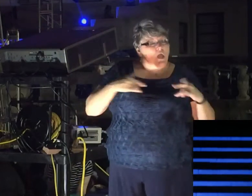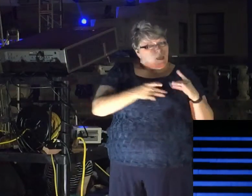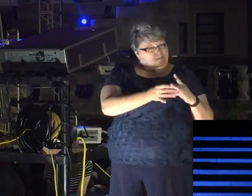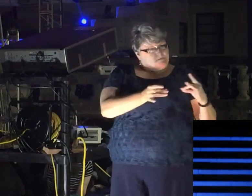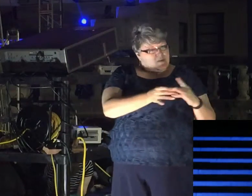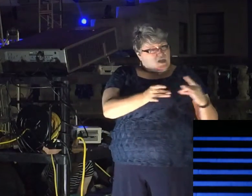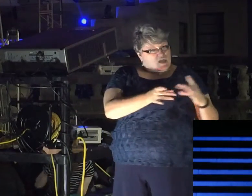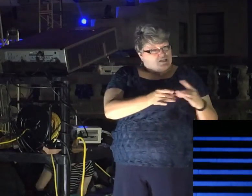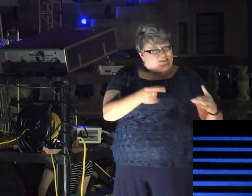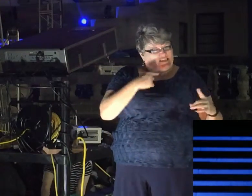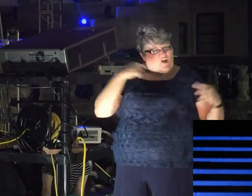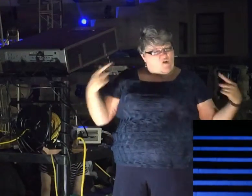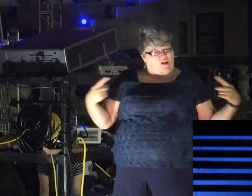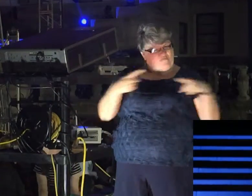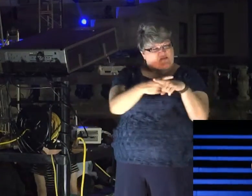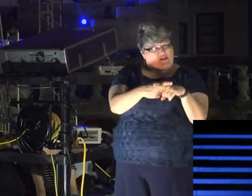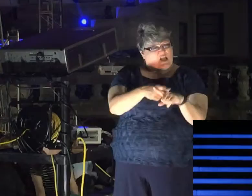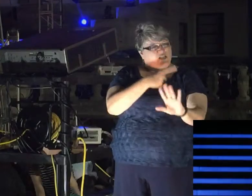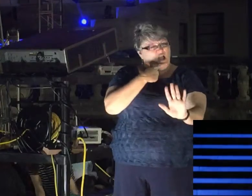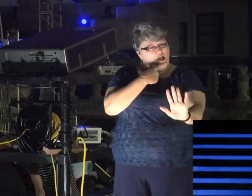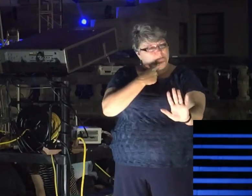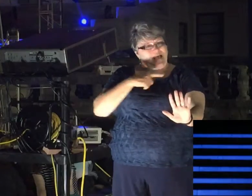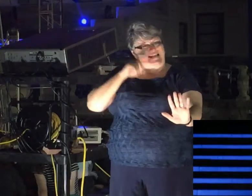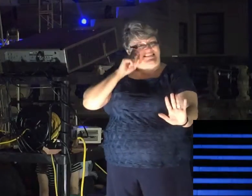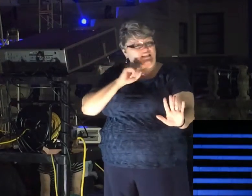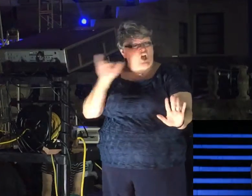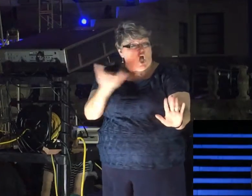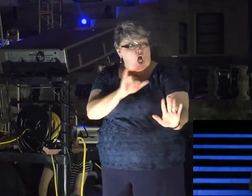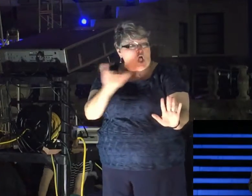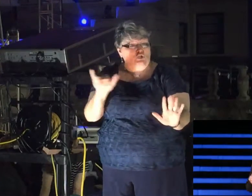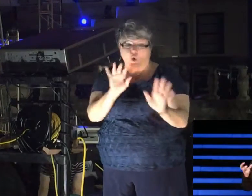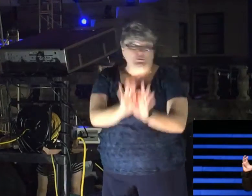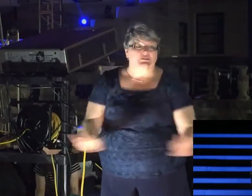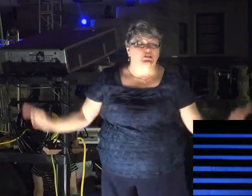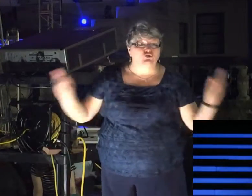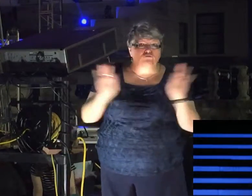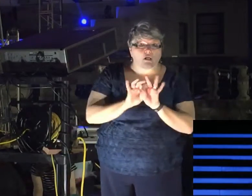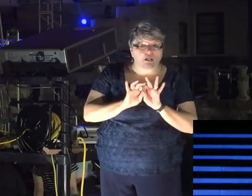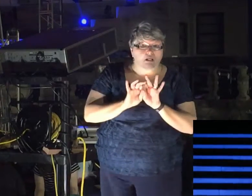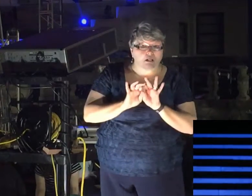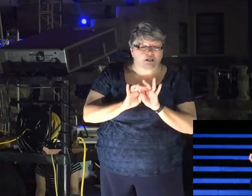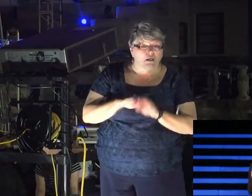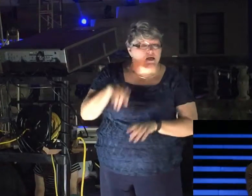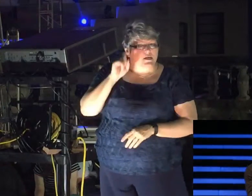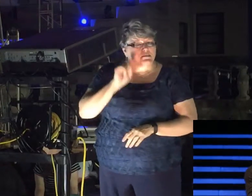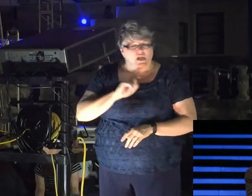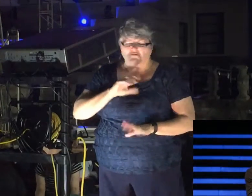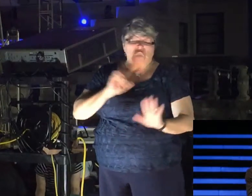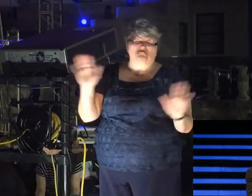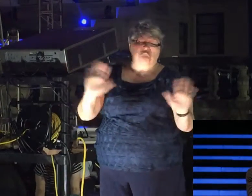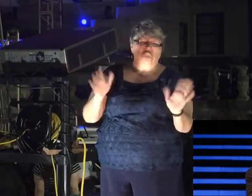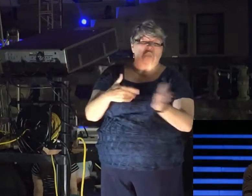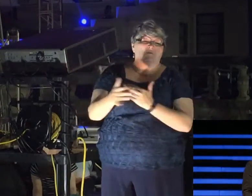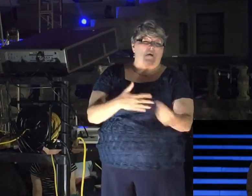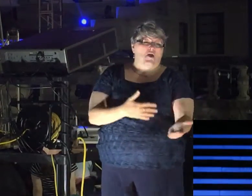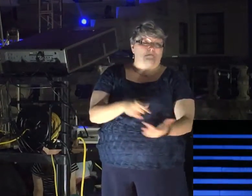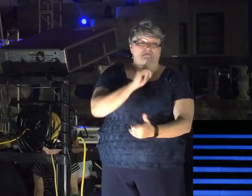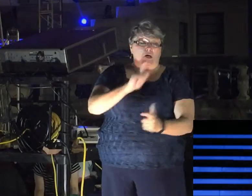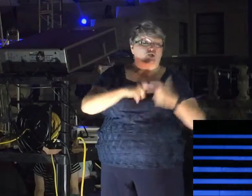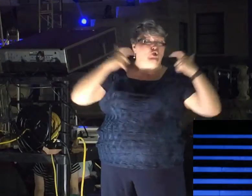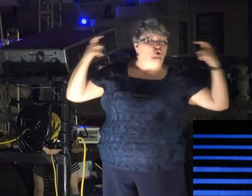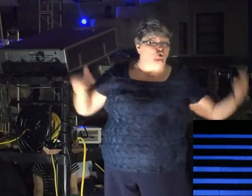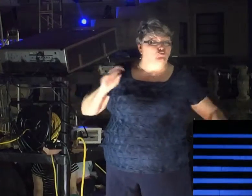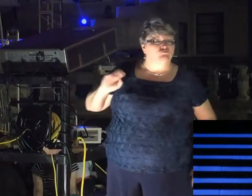time, you get a message that sounds conflicting because it says, but sex is also essential. Sex is no big